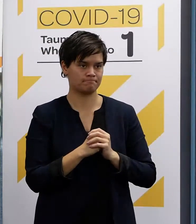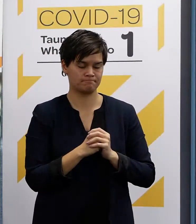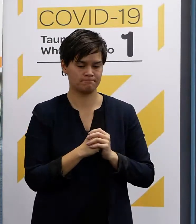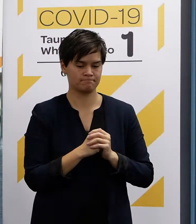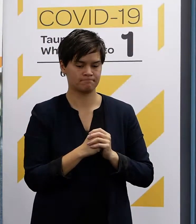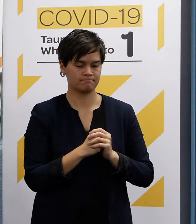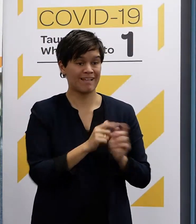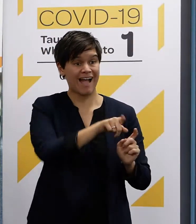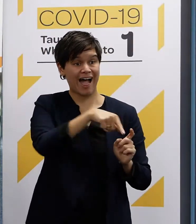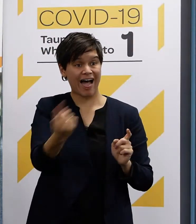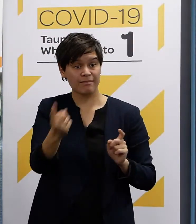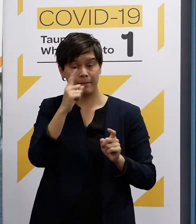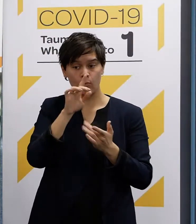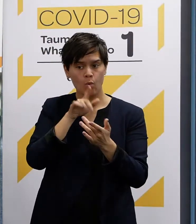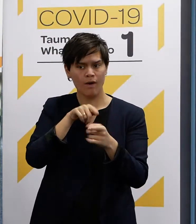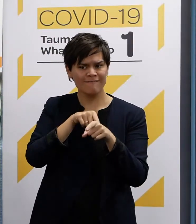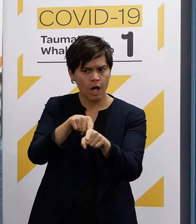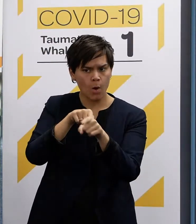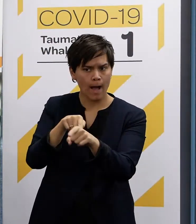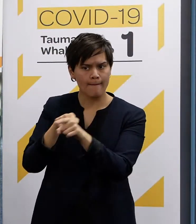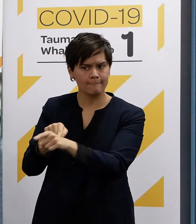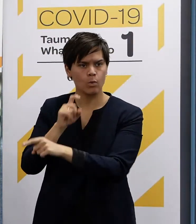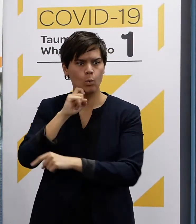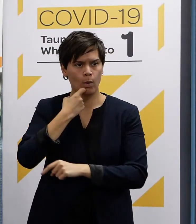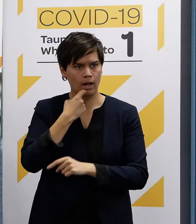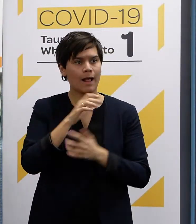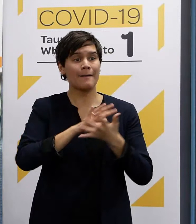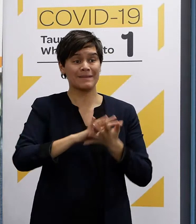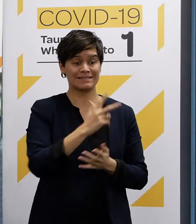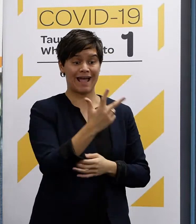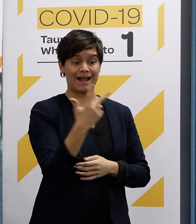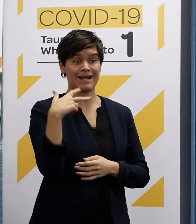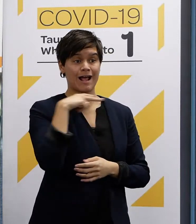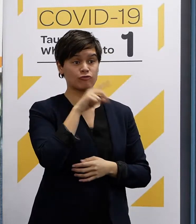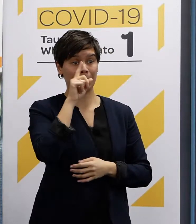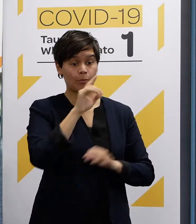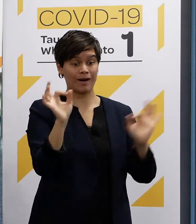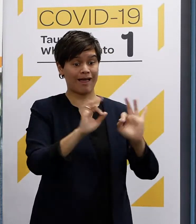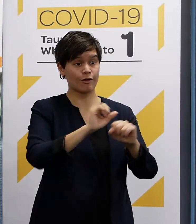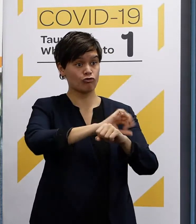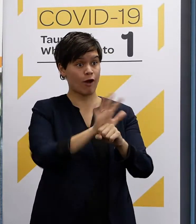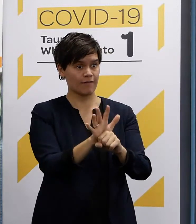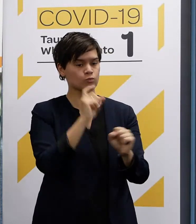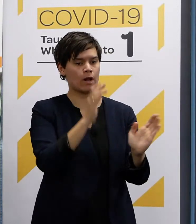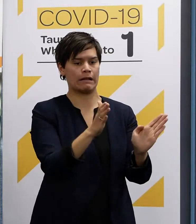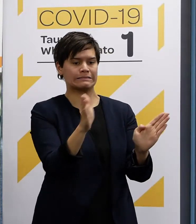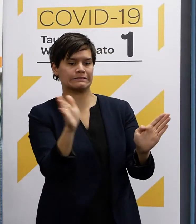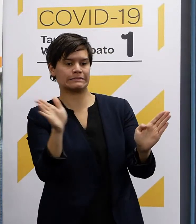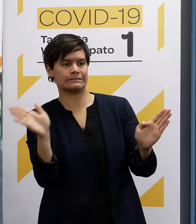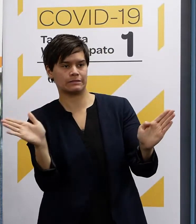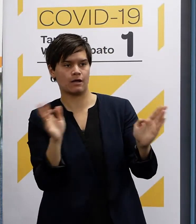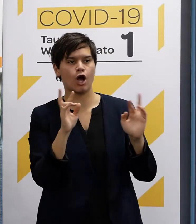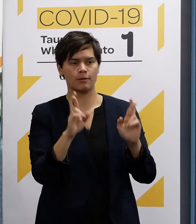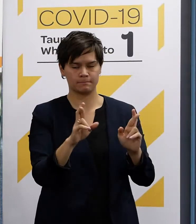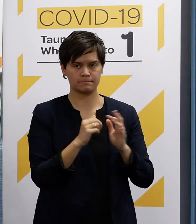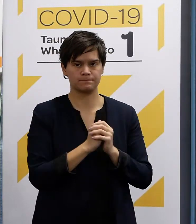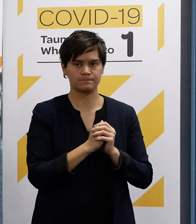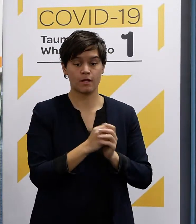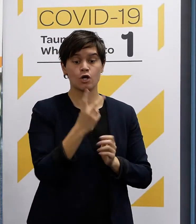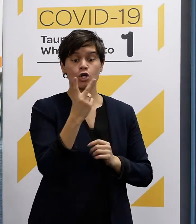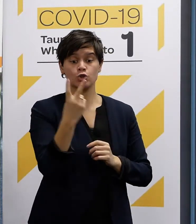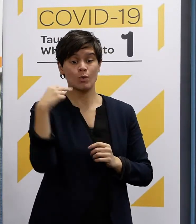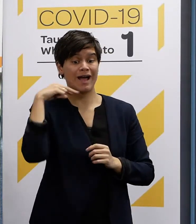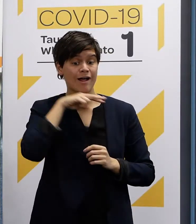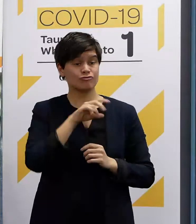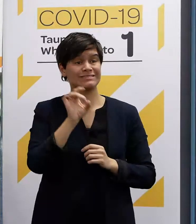with all those other people, we expect that proportion will grow. Then the 210 subsequent ones, that